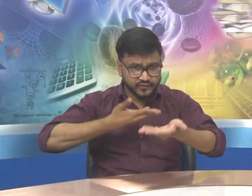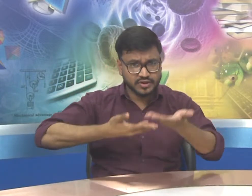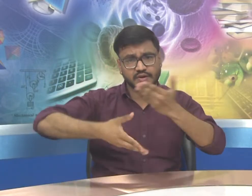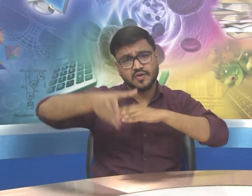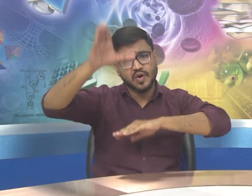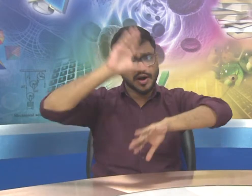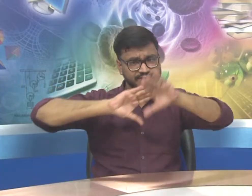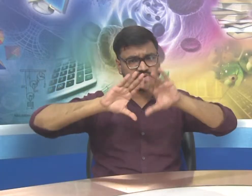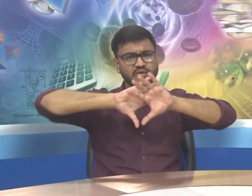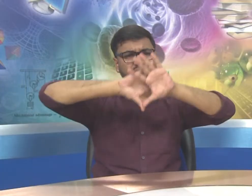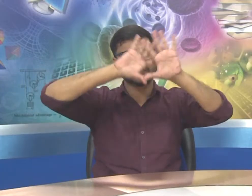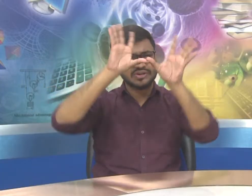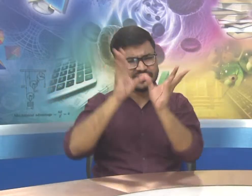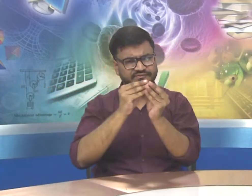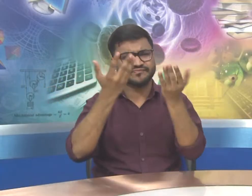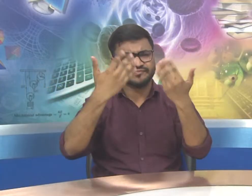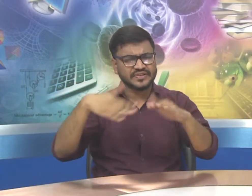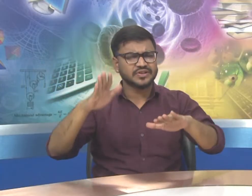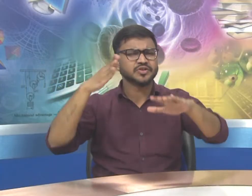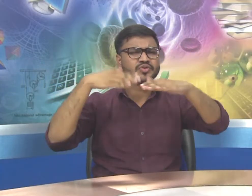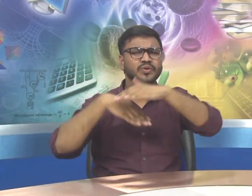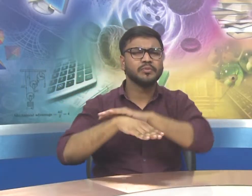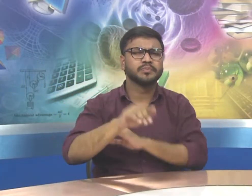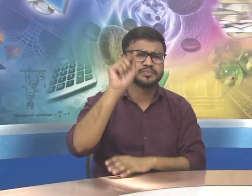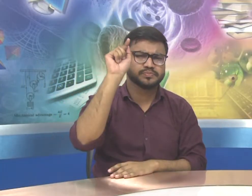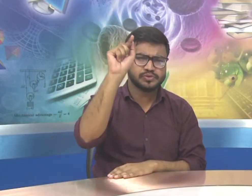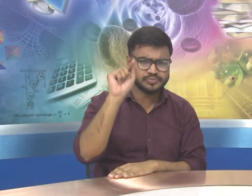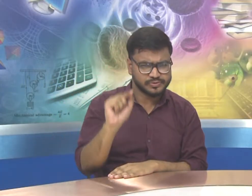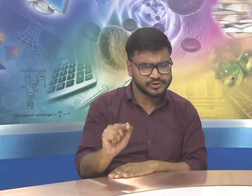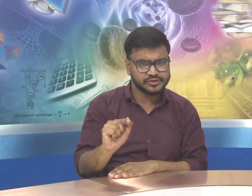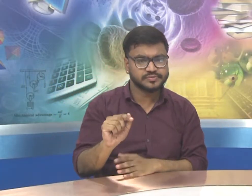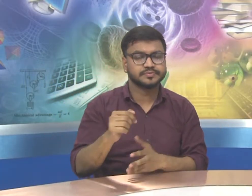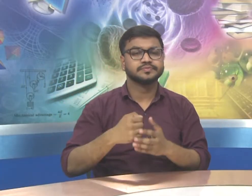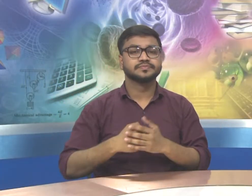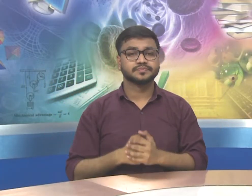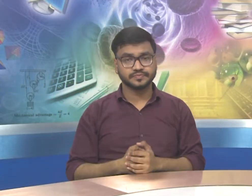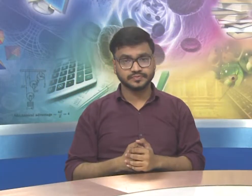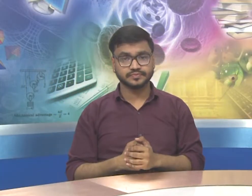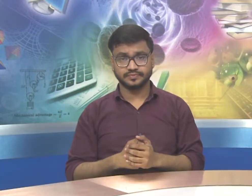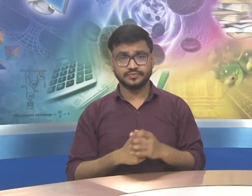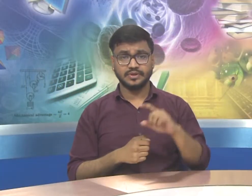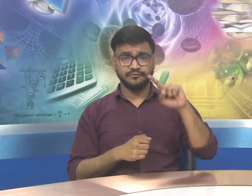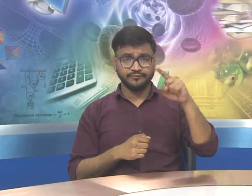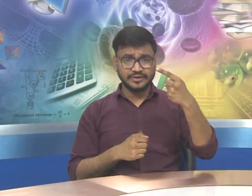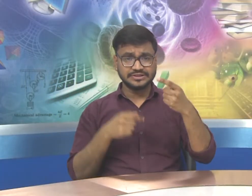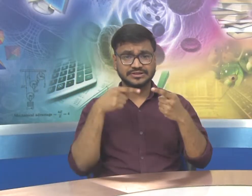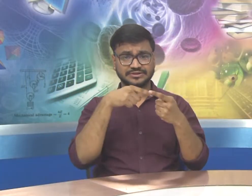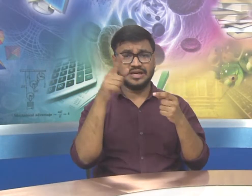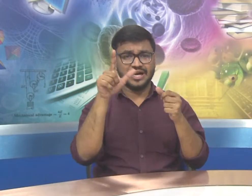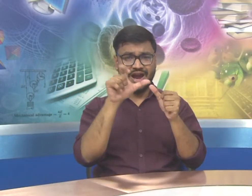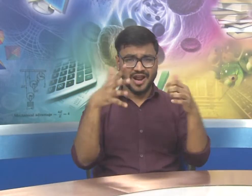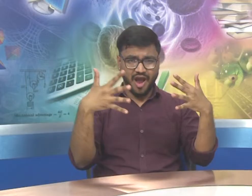Outcomes. After study this lesson, learner will able to know some points.